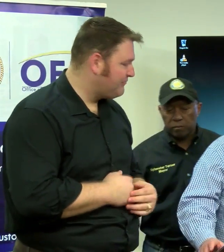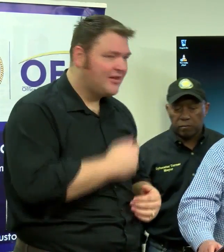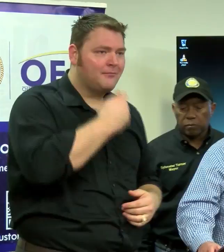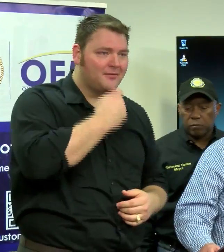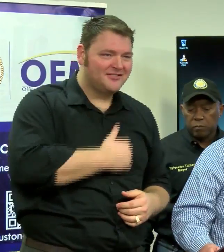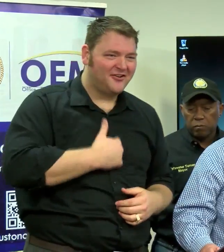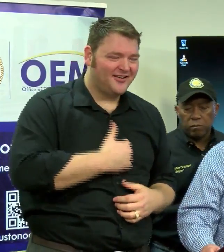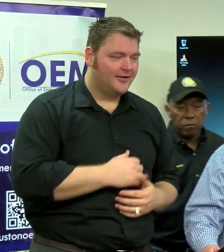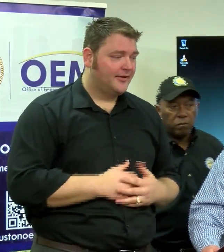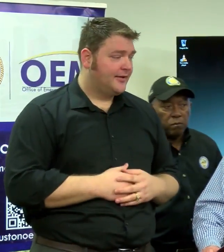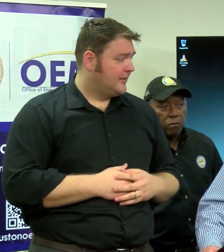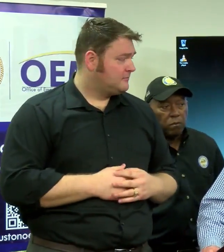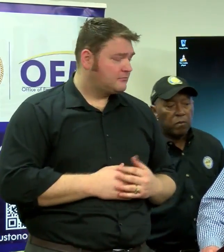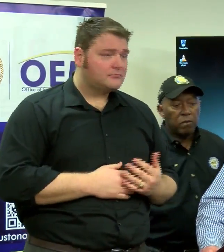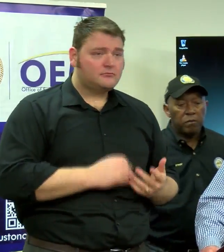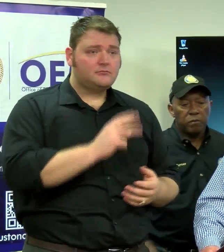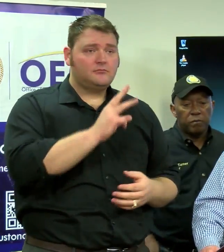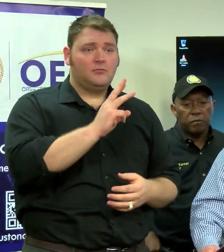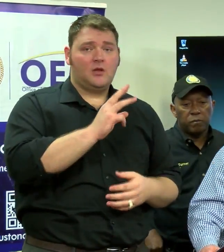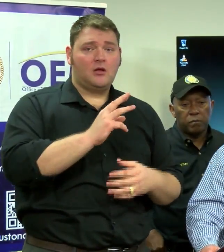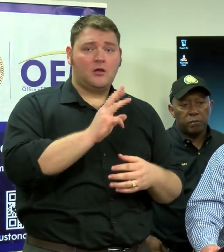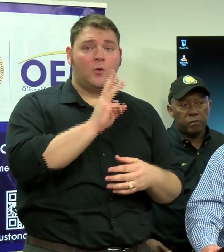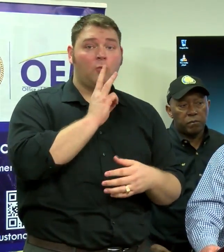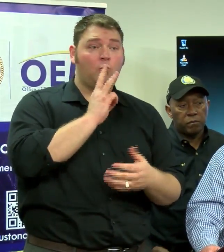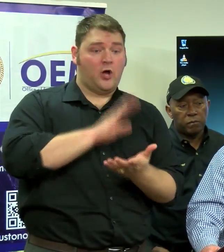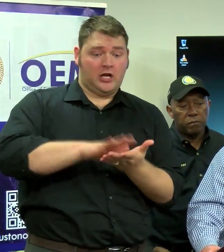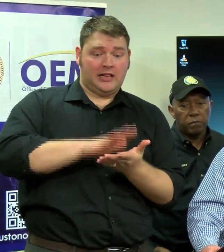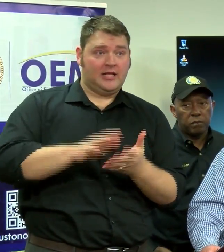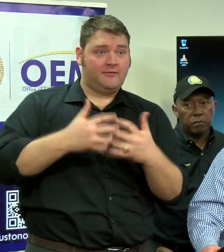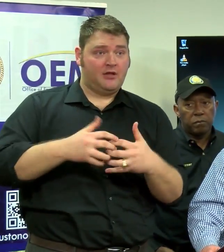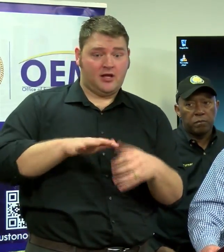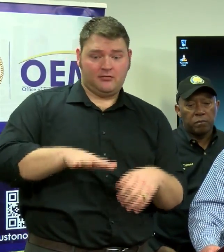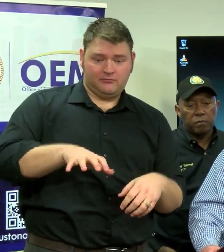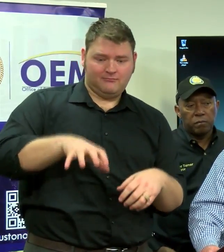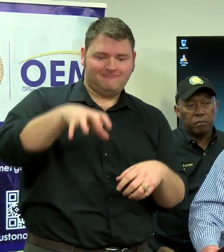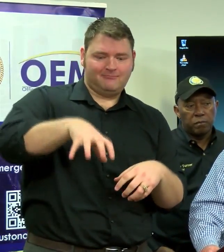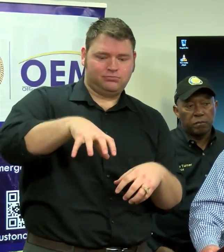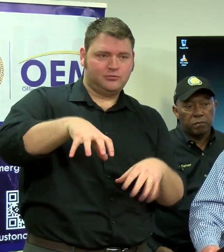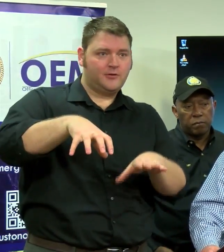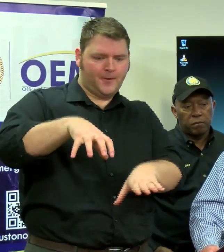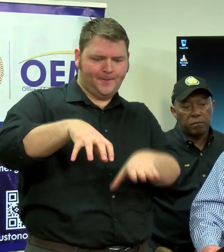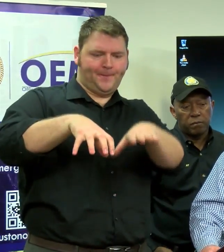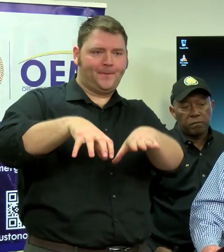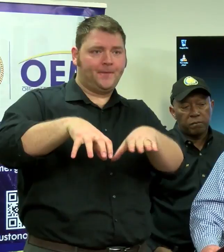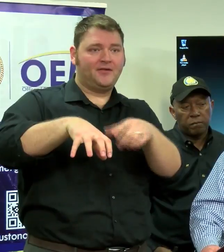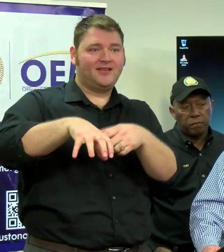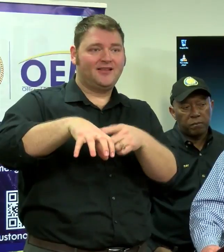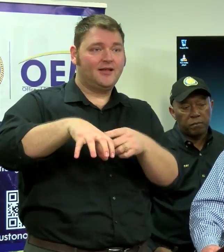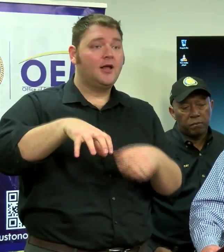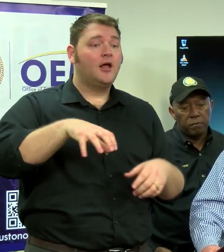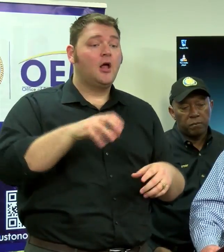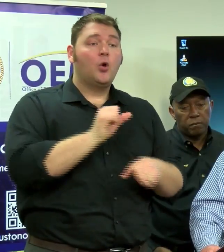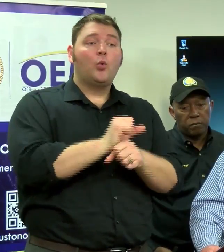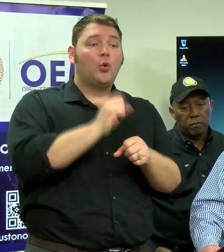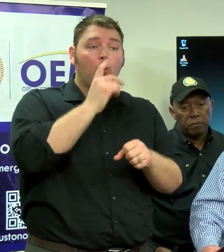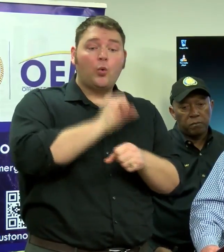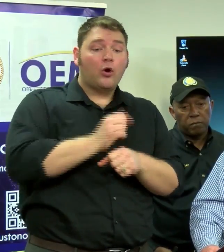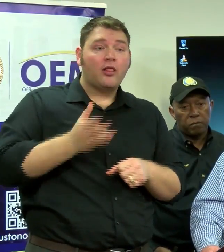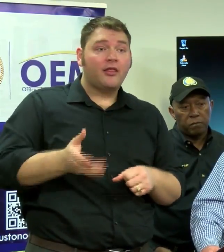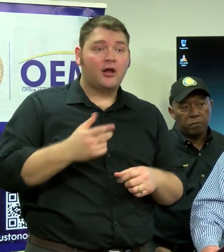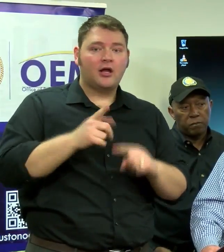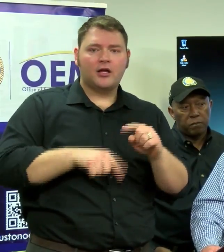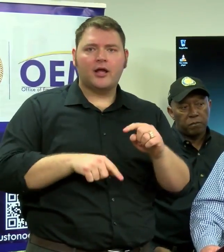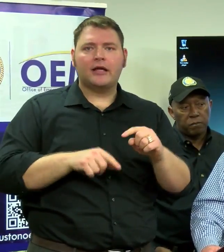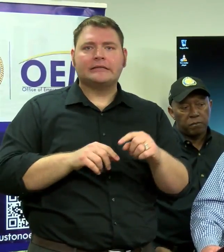The plant is underwater, and they can't get to the equipment, the filters, the pumps as such, to be able to do